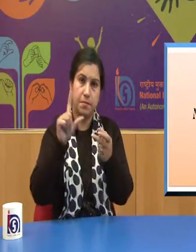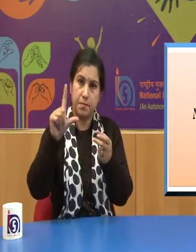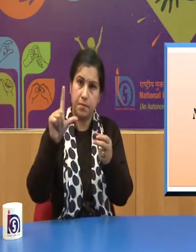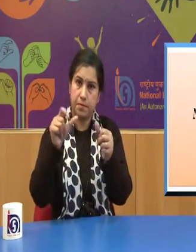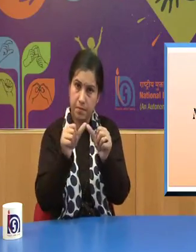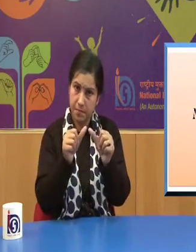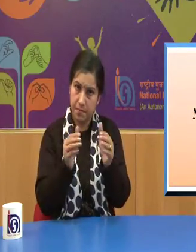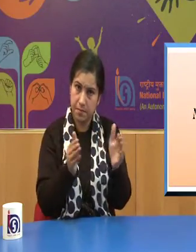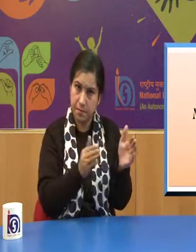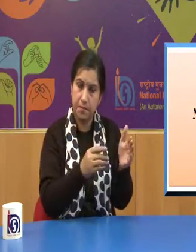revolt.